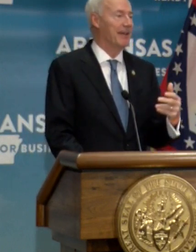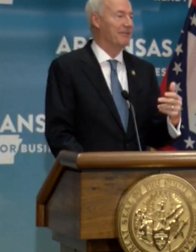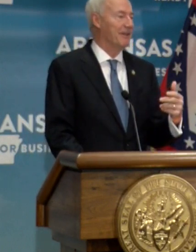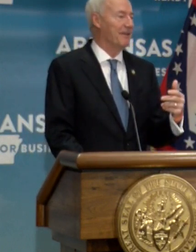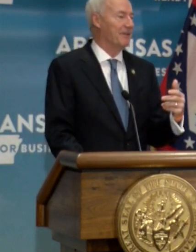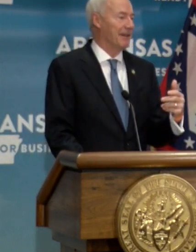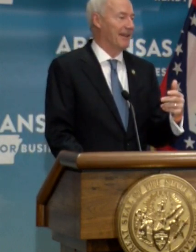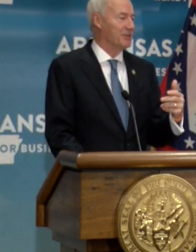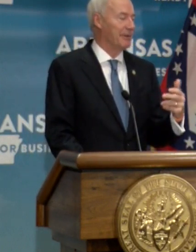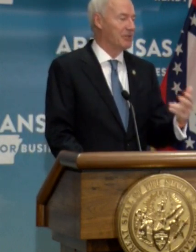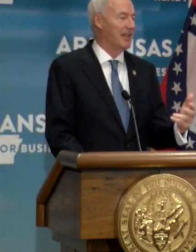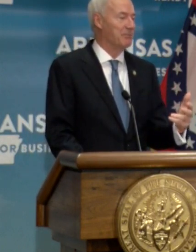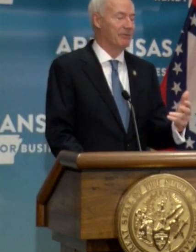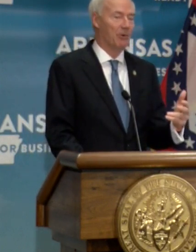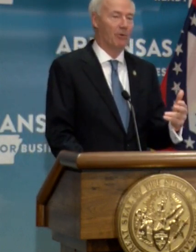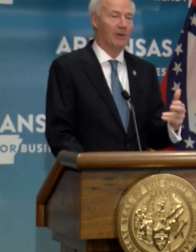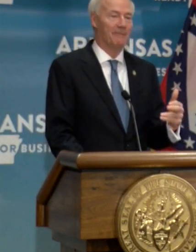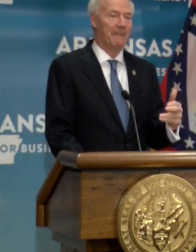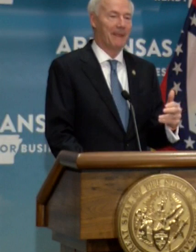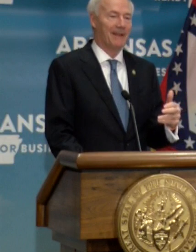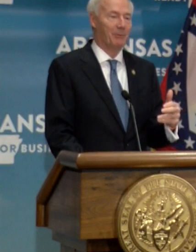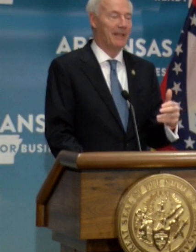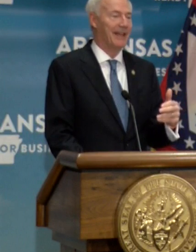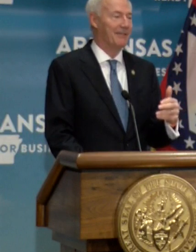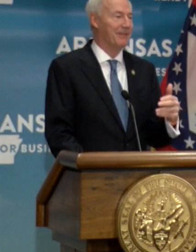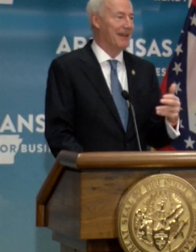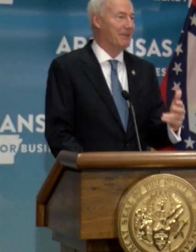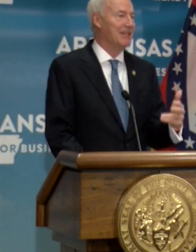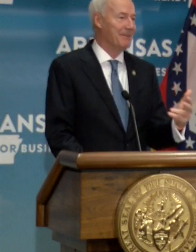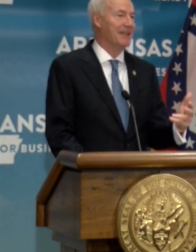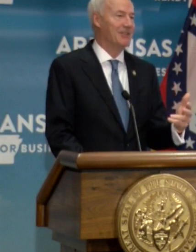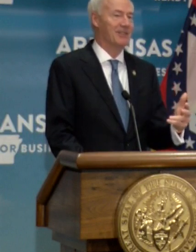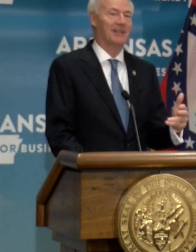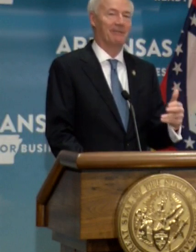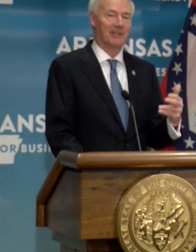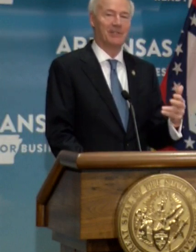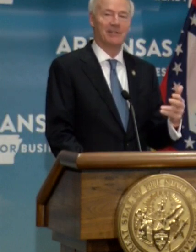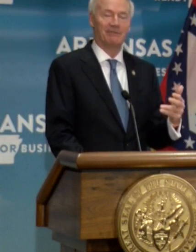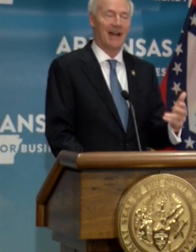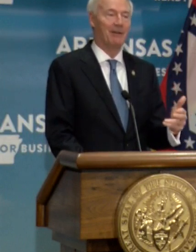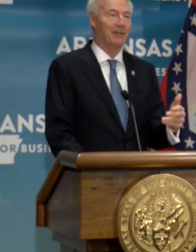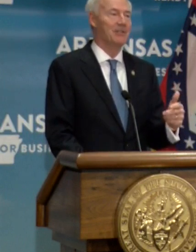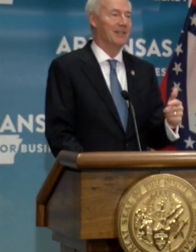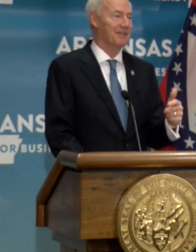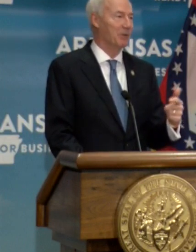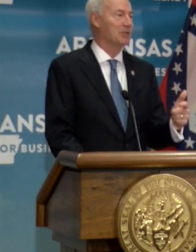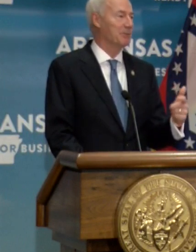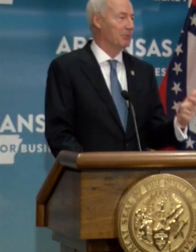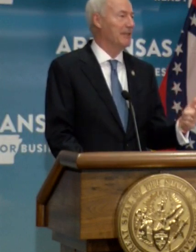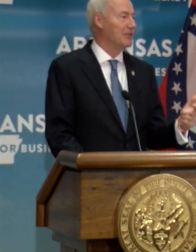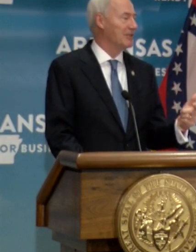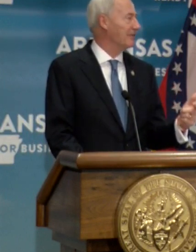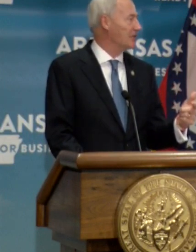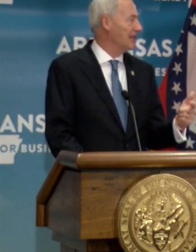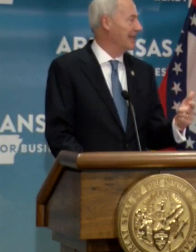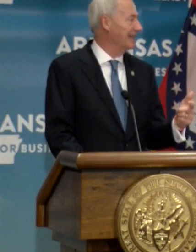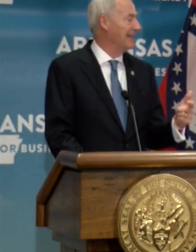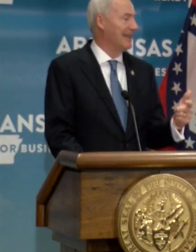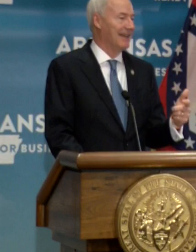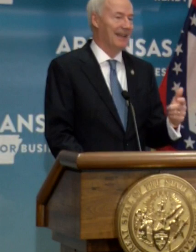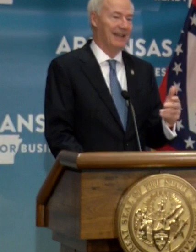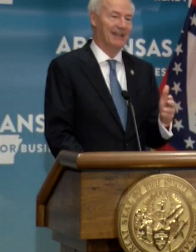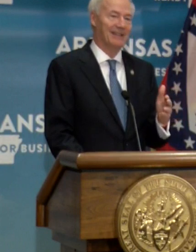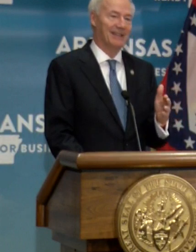so we have, as we've said before, we have epidemics of this virus in multiple regions of the